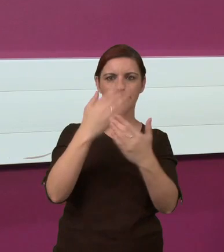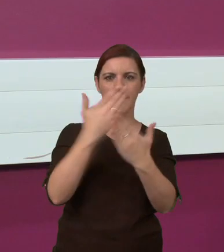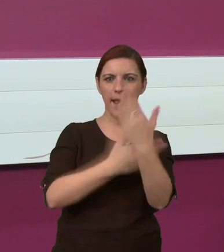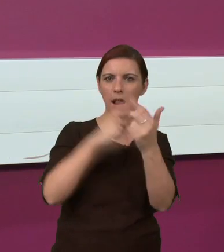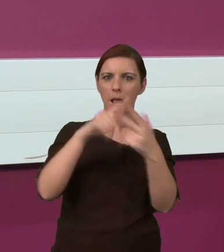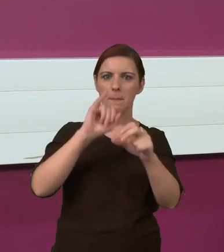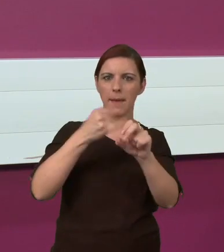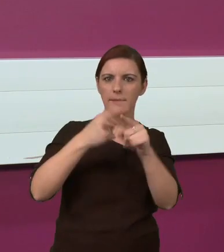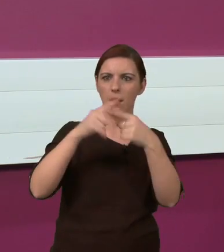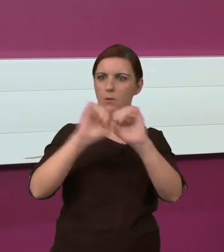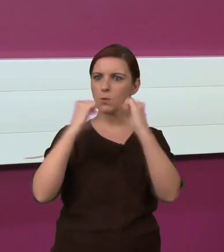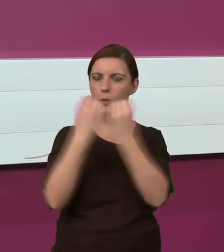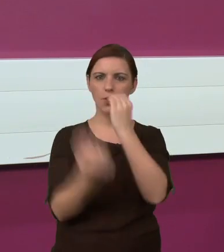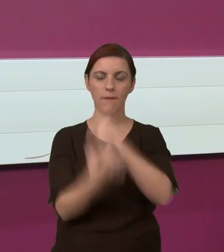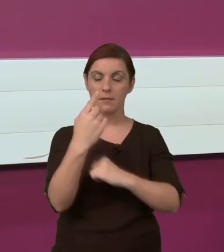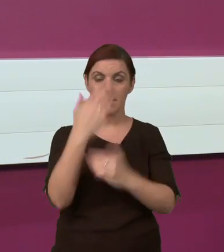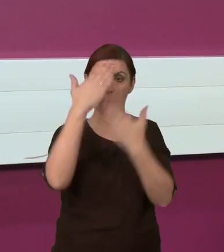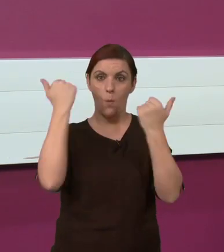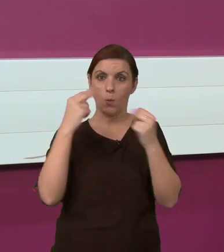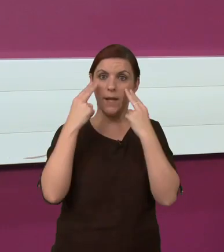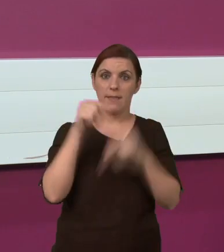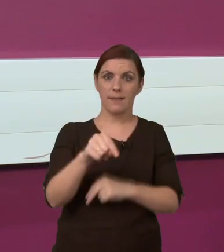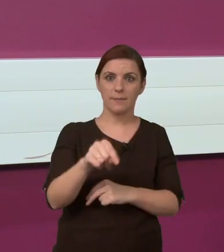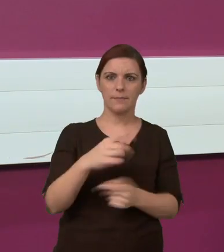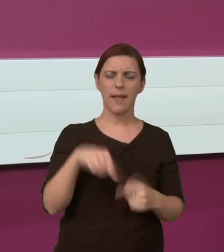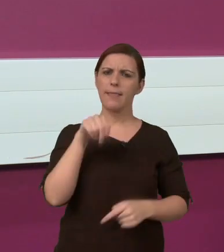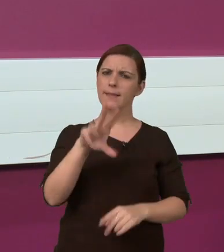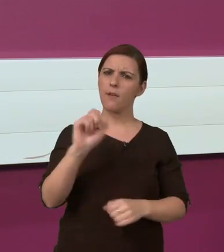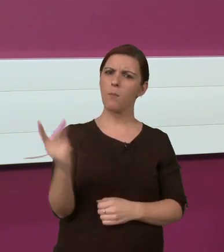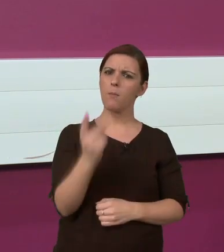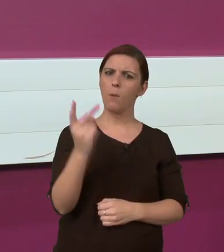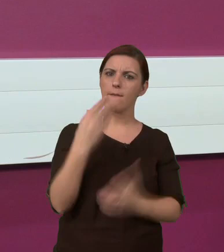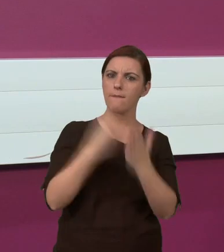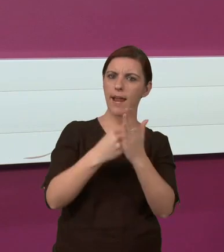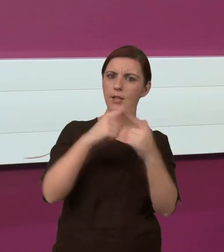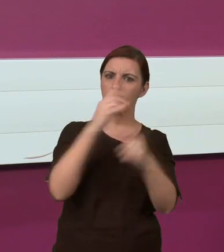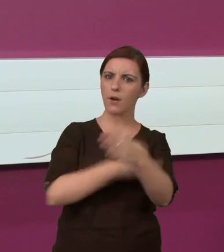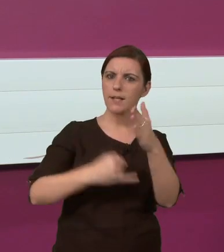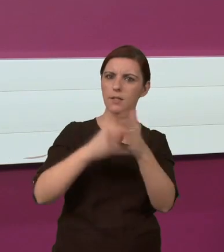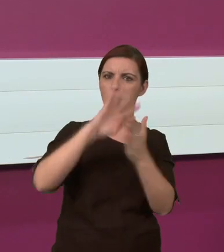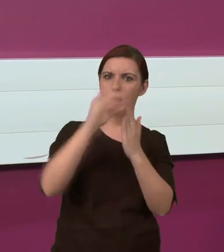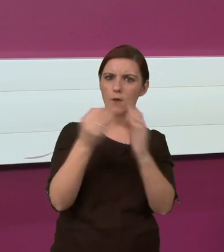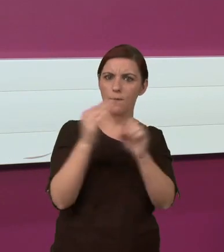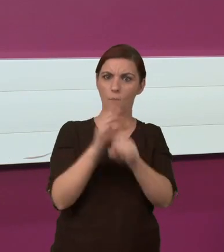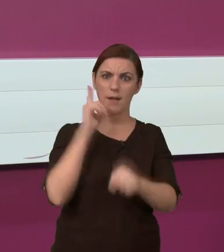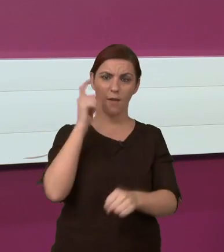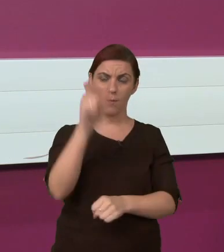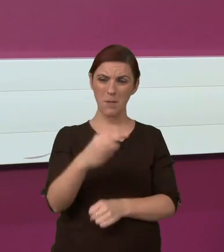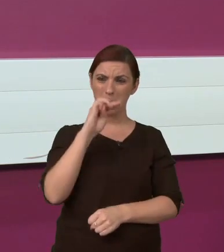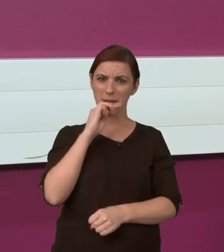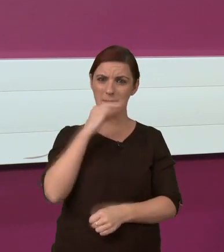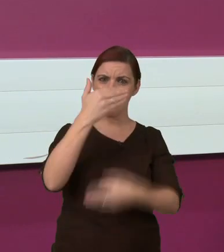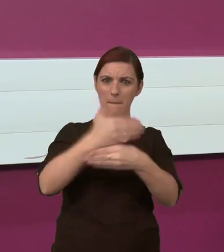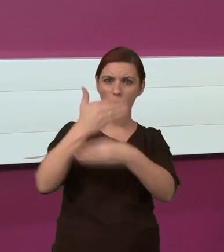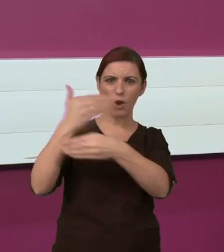education to medical, legal, and even social events. This has both a financial and organizational cost for a deaf person